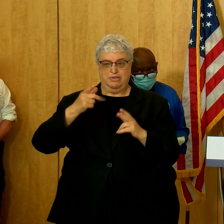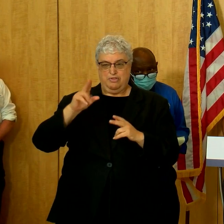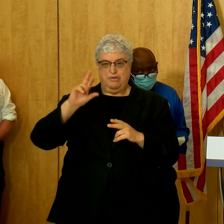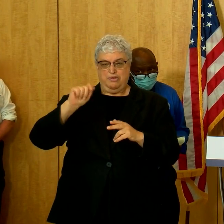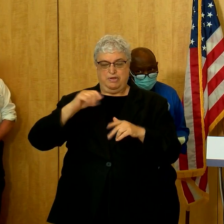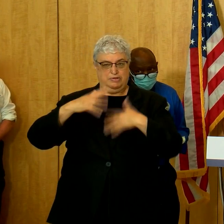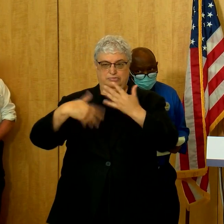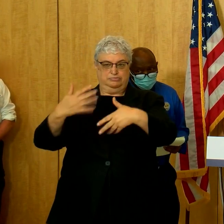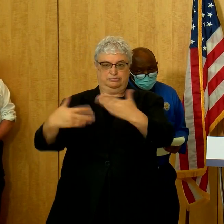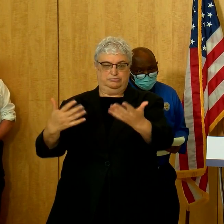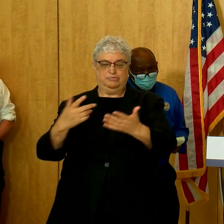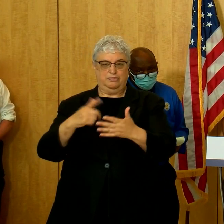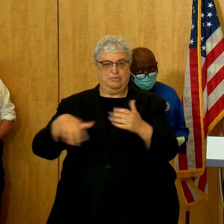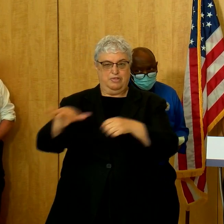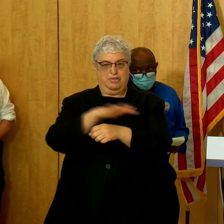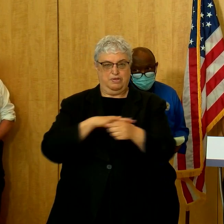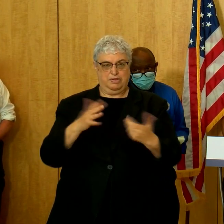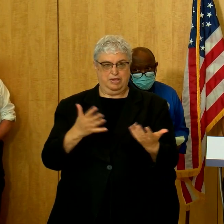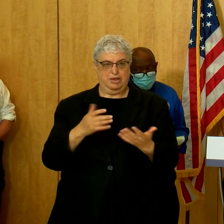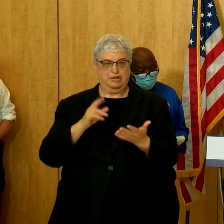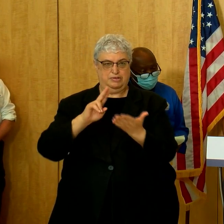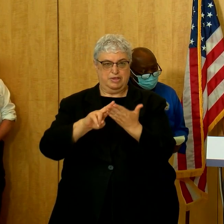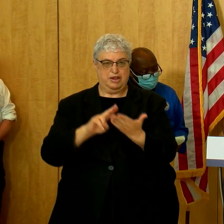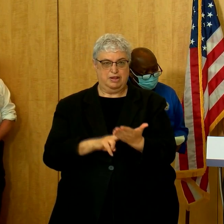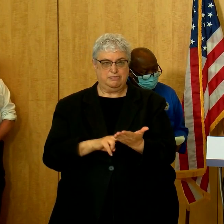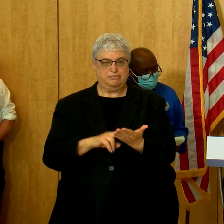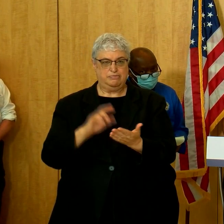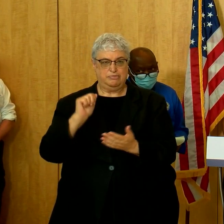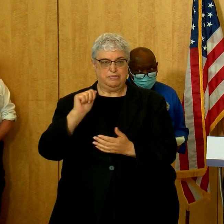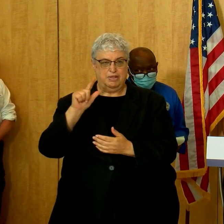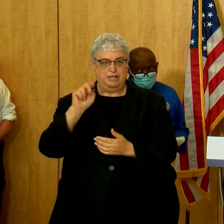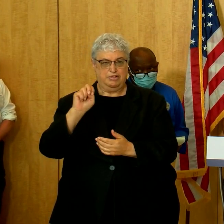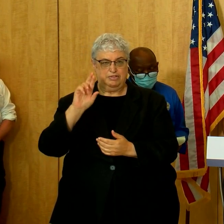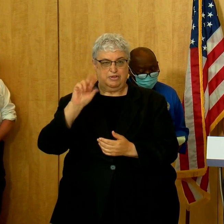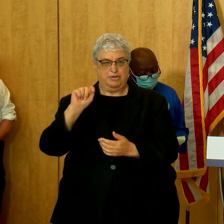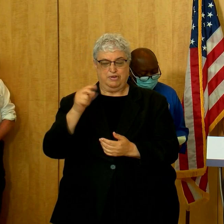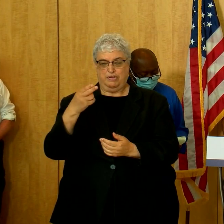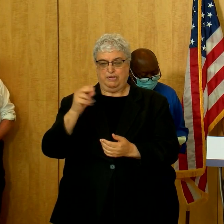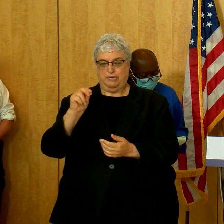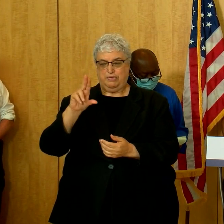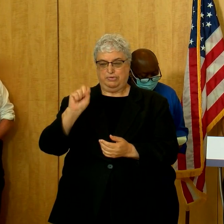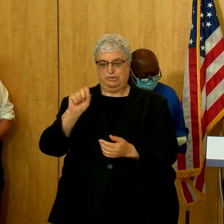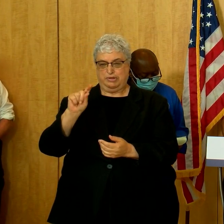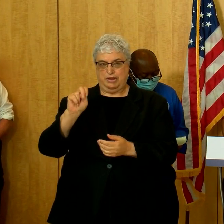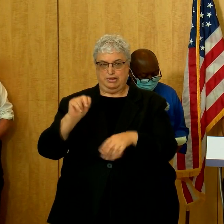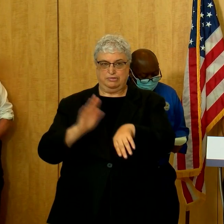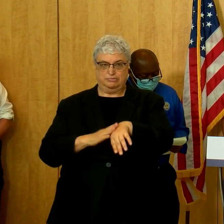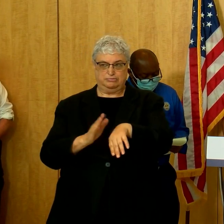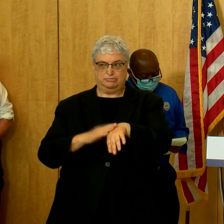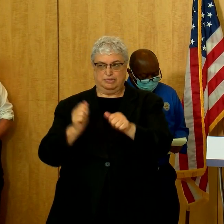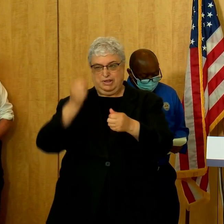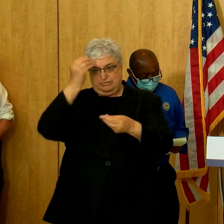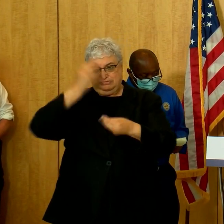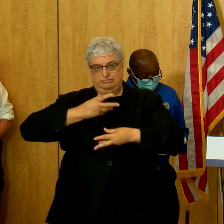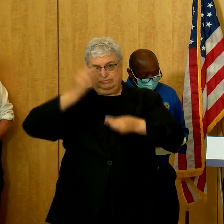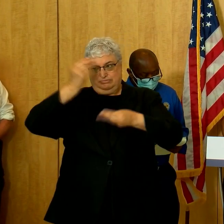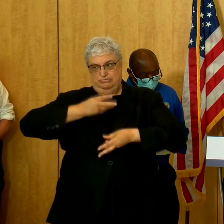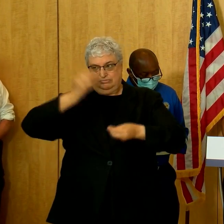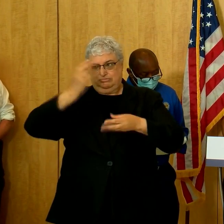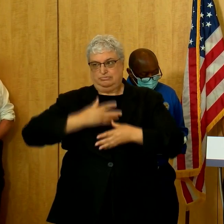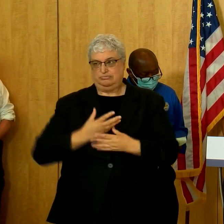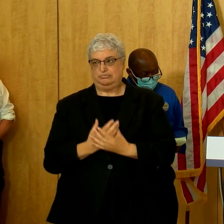local officials are recommending. Also sign up for Alert Houston. There you can receive alerts and information as well.